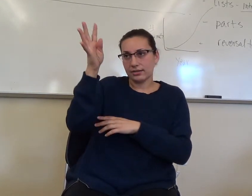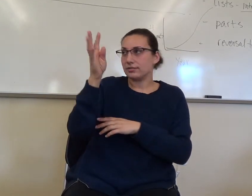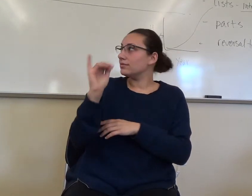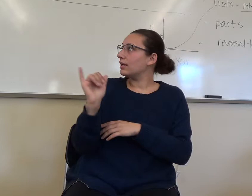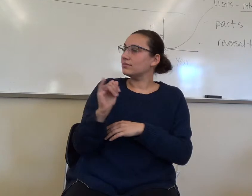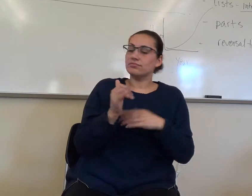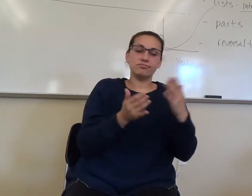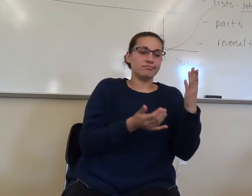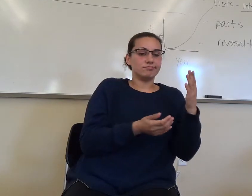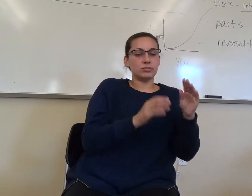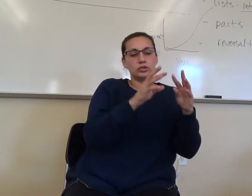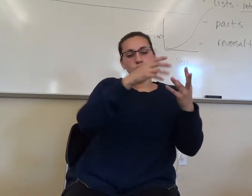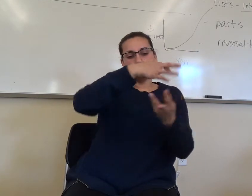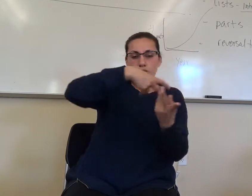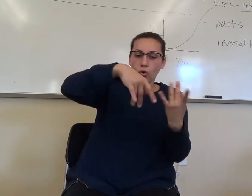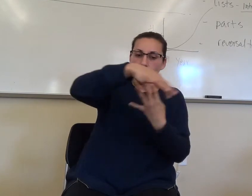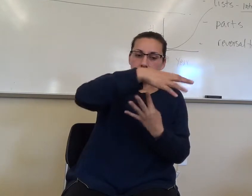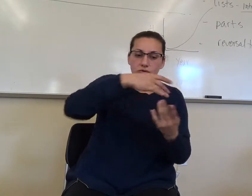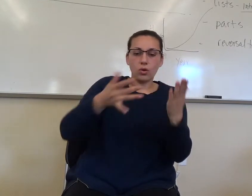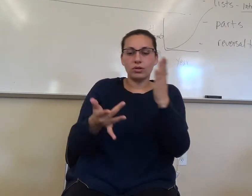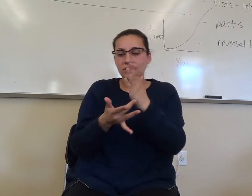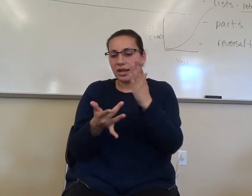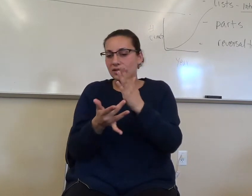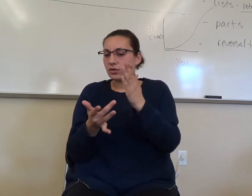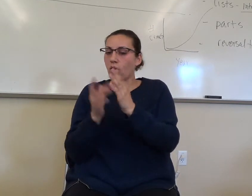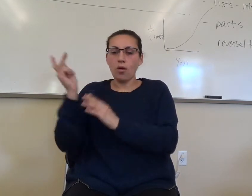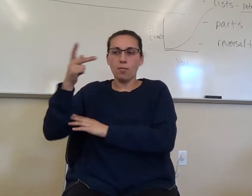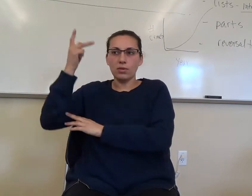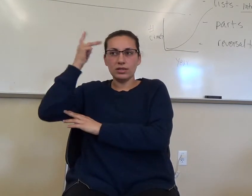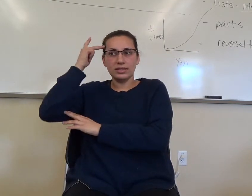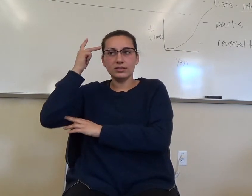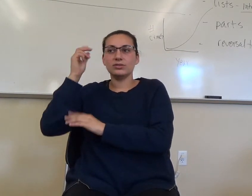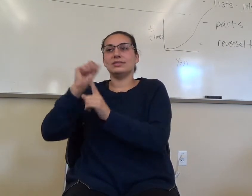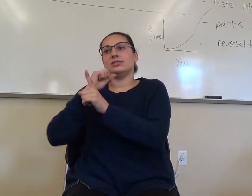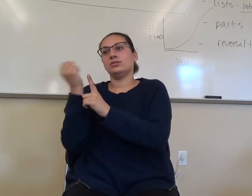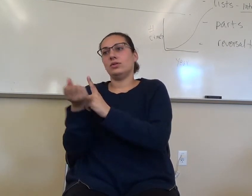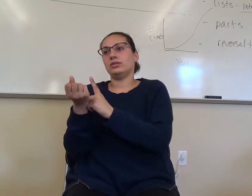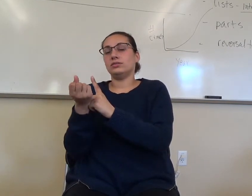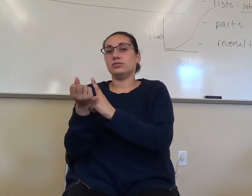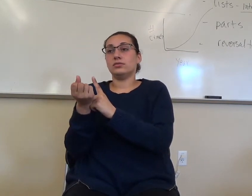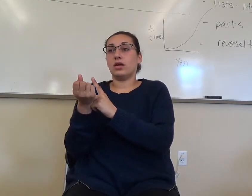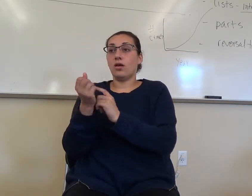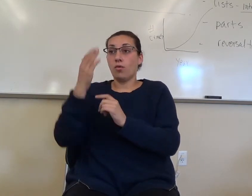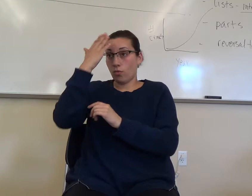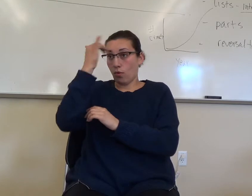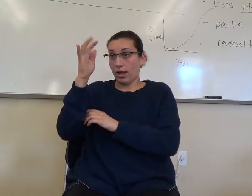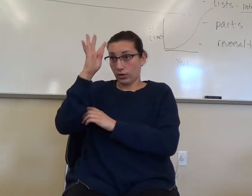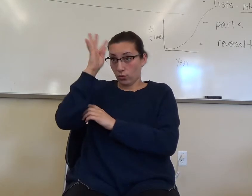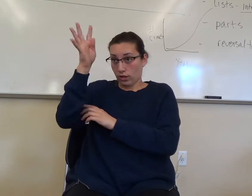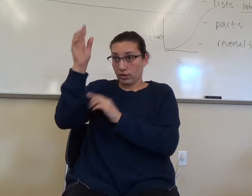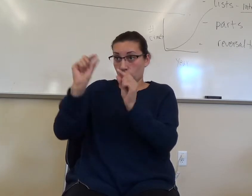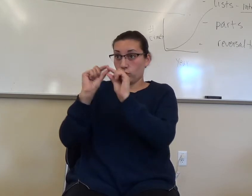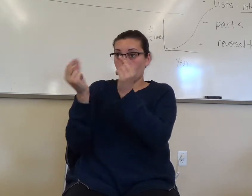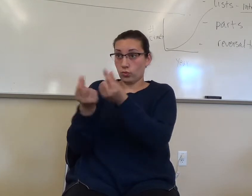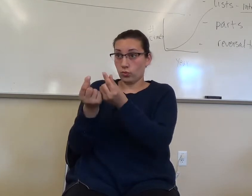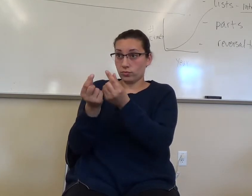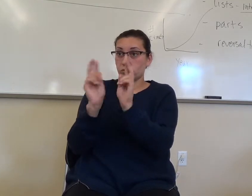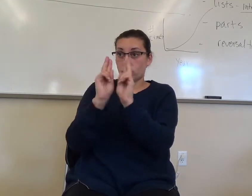political conditions. They developed in response to the Depression, okay? Labor unions developed